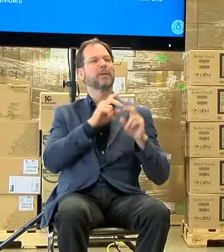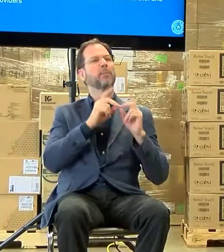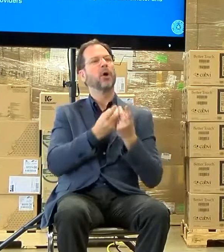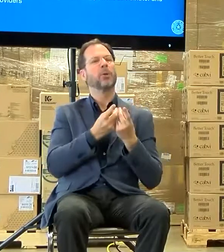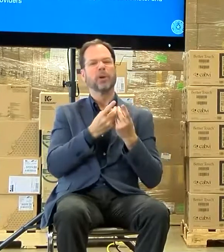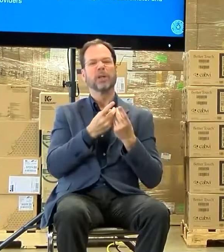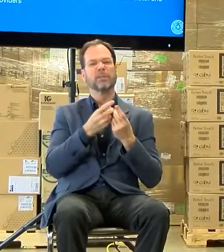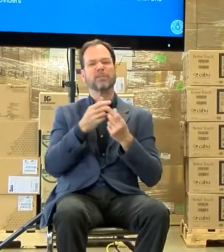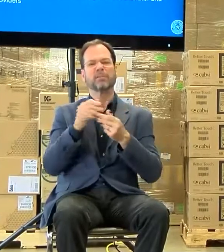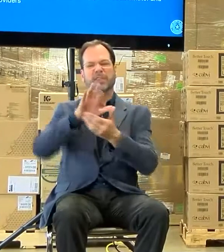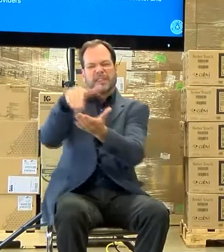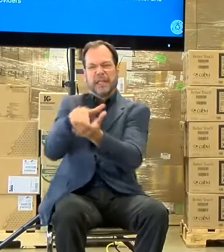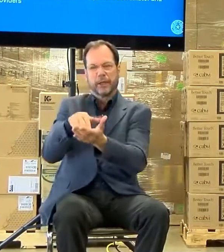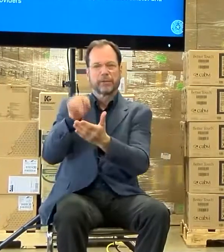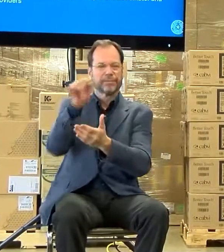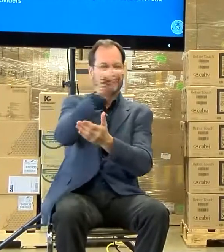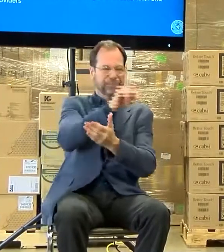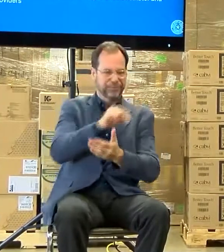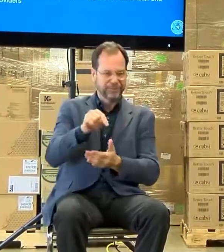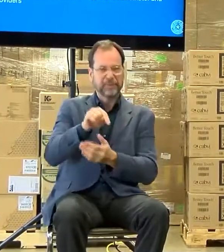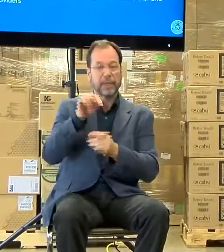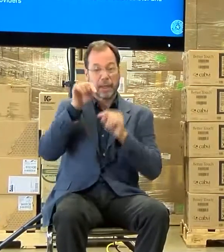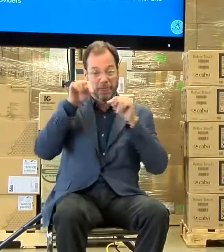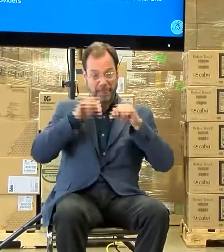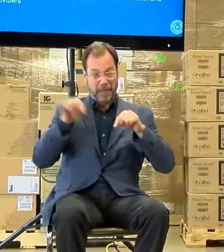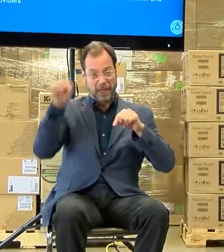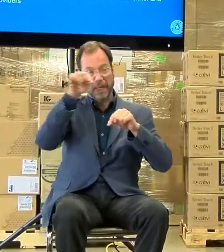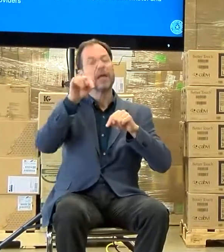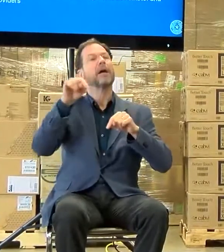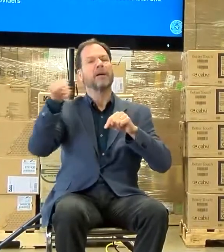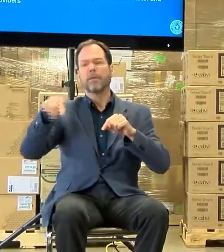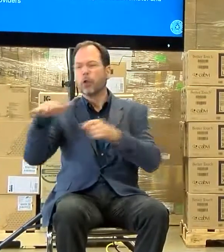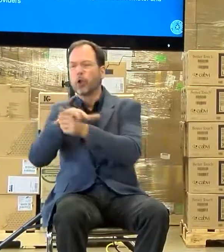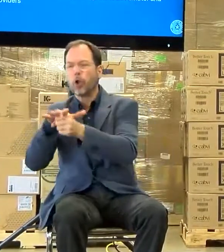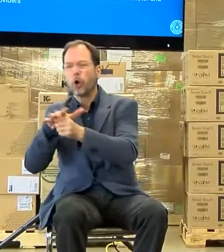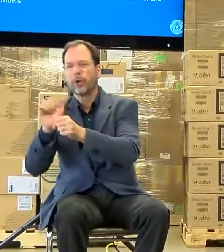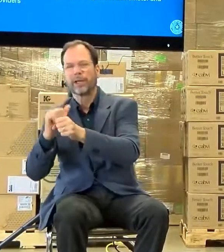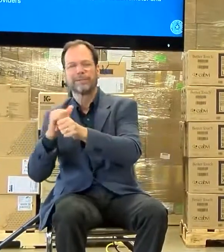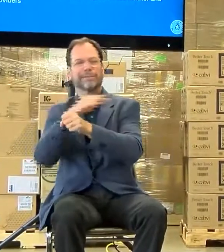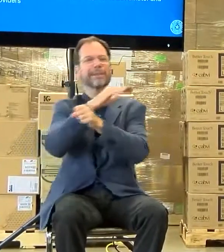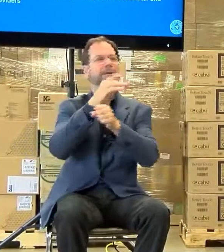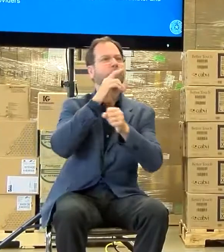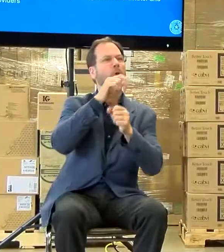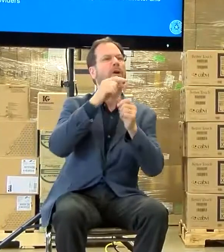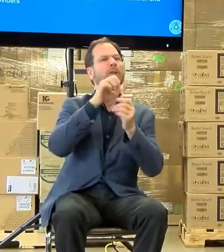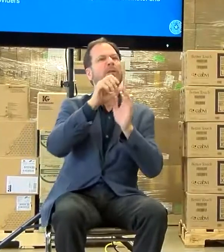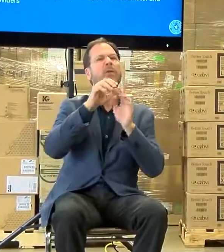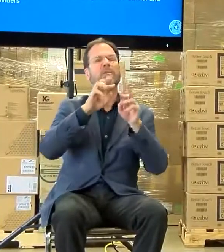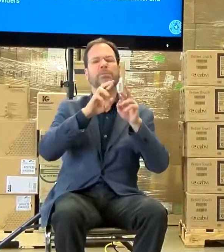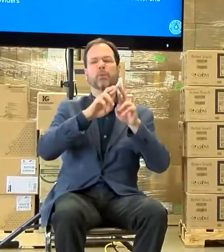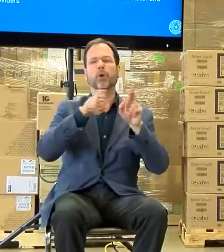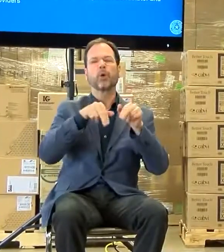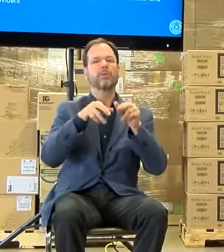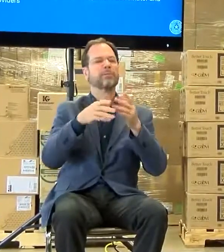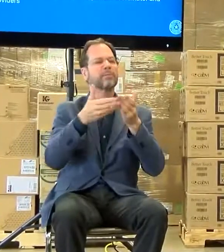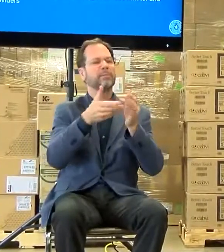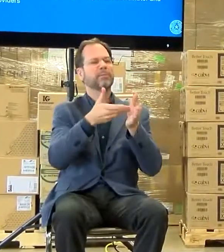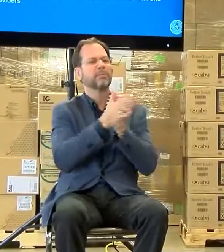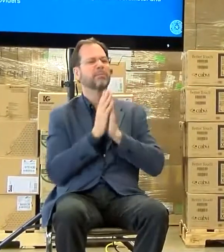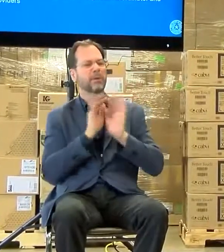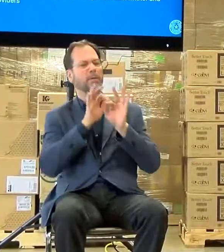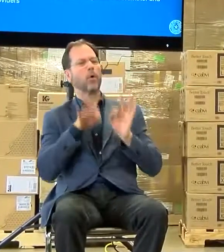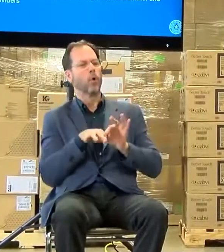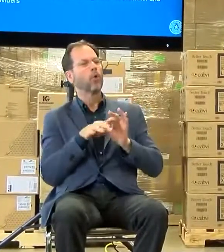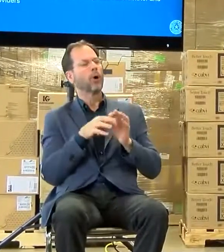armories. From there, local governments and healthcare providers can submit a State of Texas Assistance for Request form, we call it a STAR, and we will